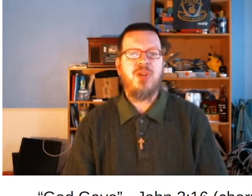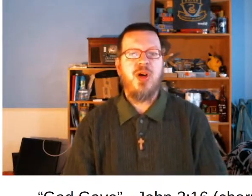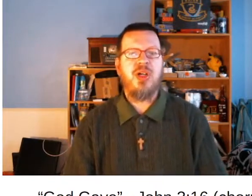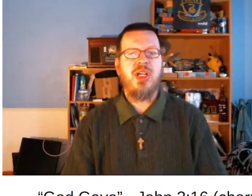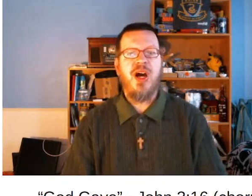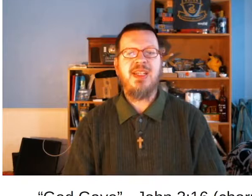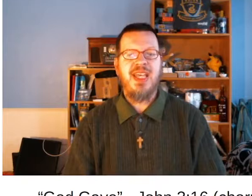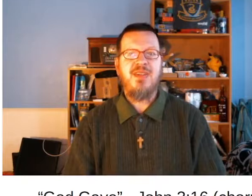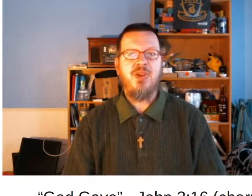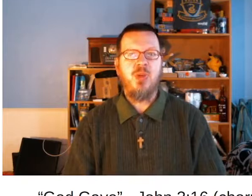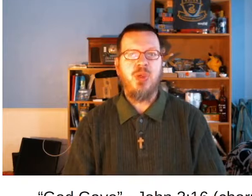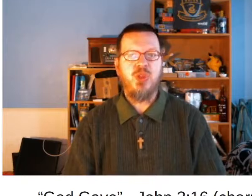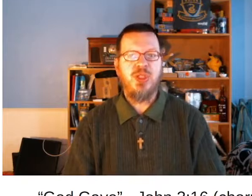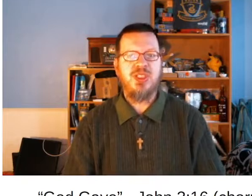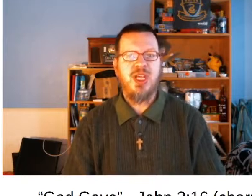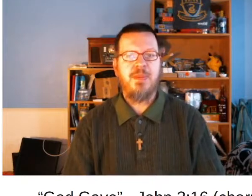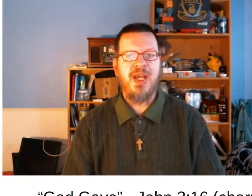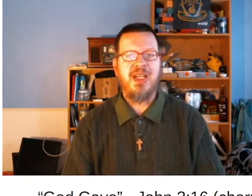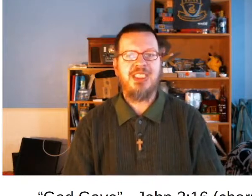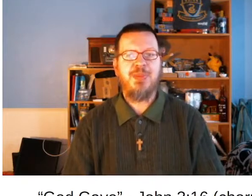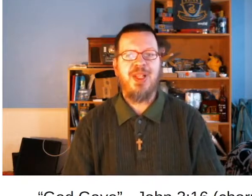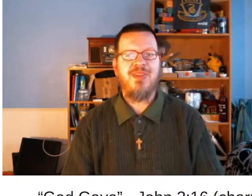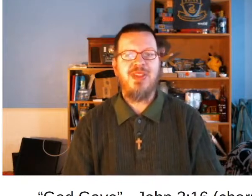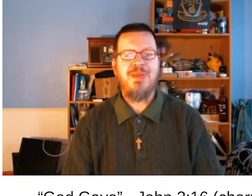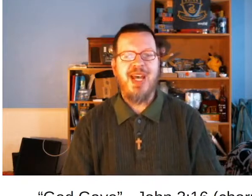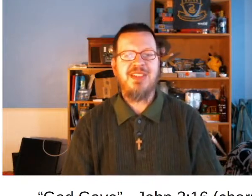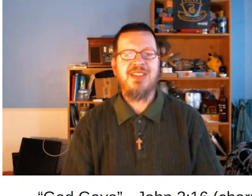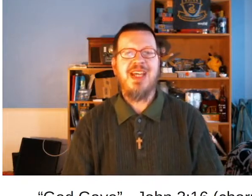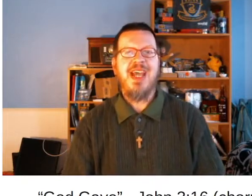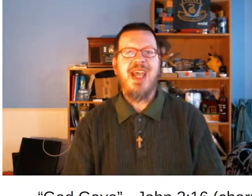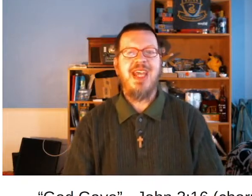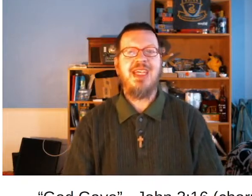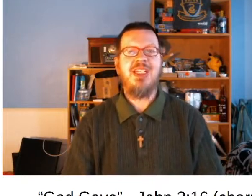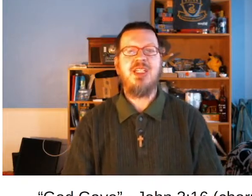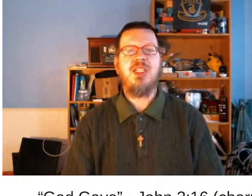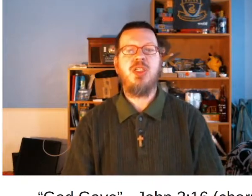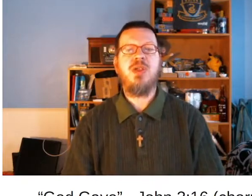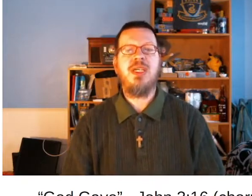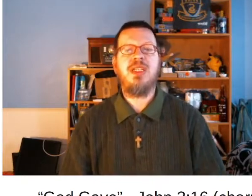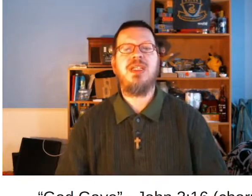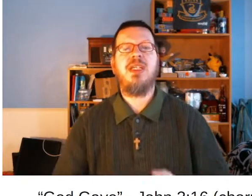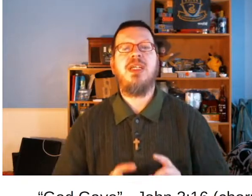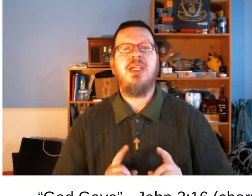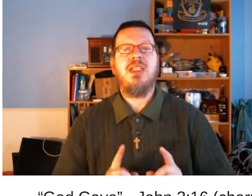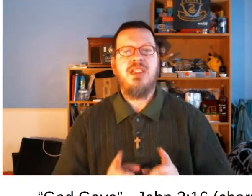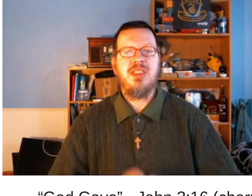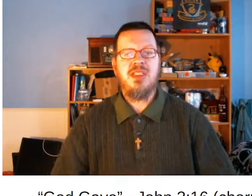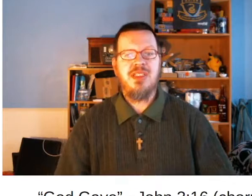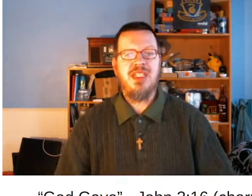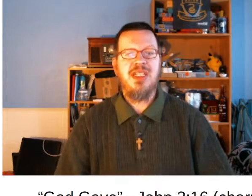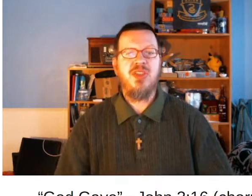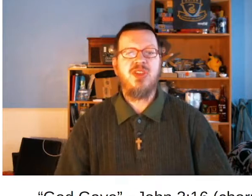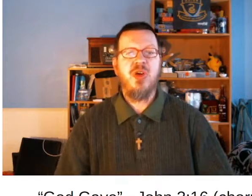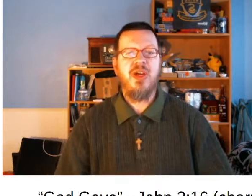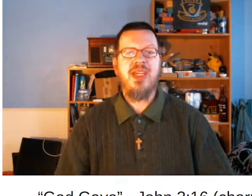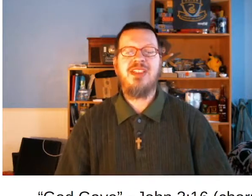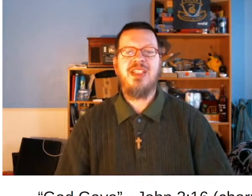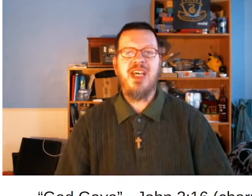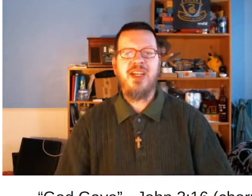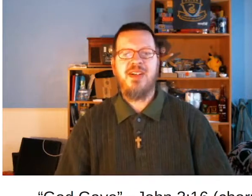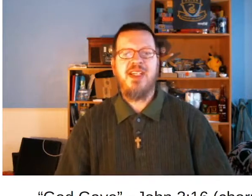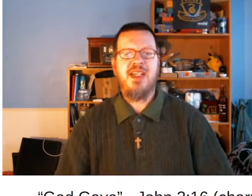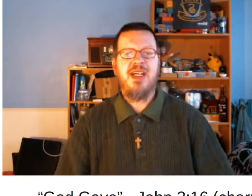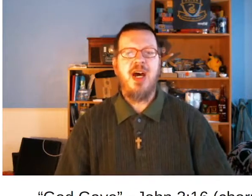the song God Gave, which was done by Gospelite VBS, and you can see the song in